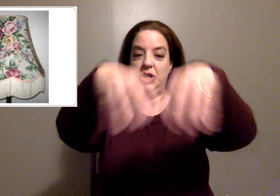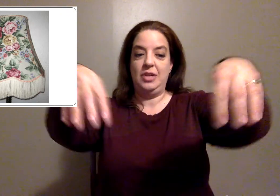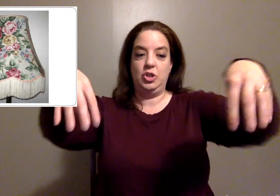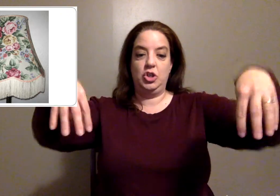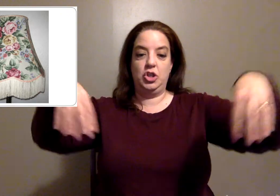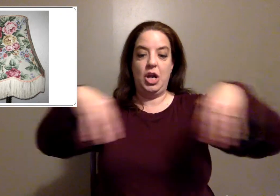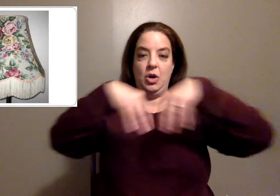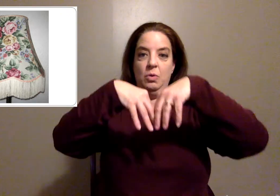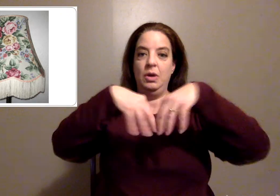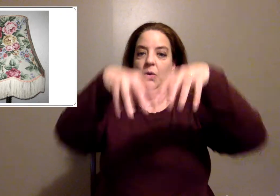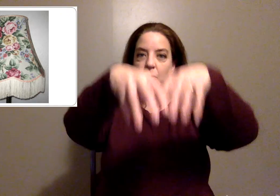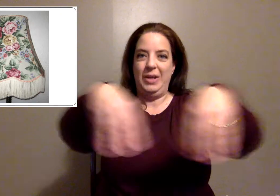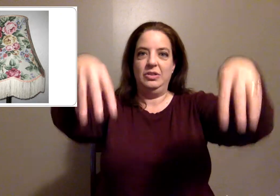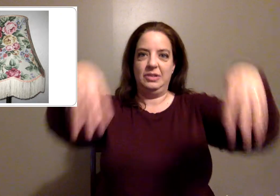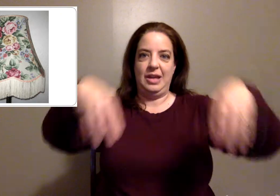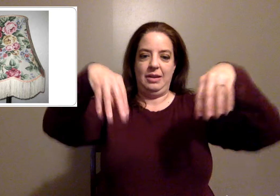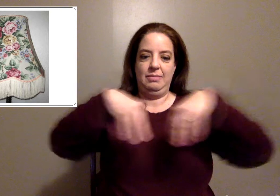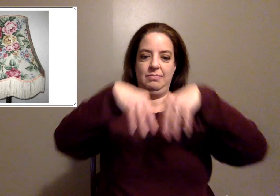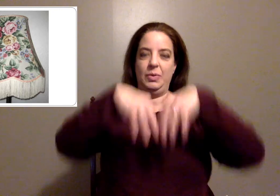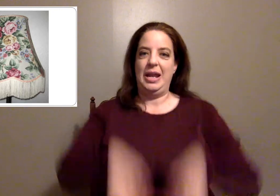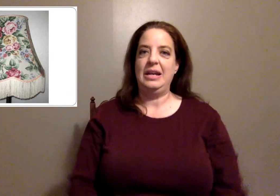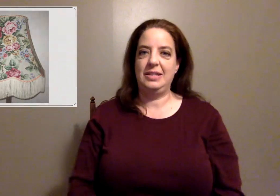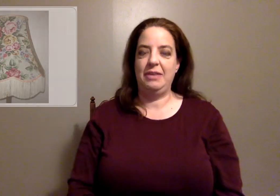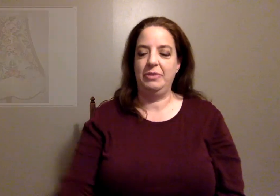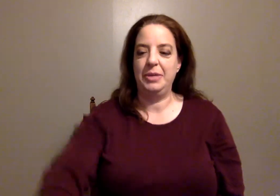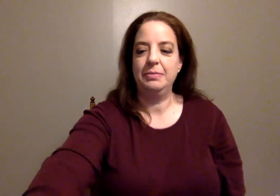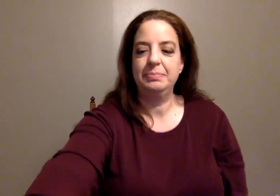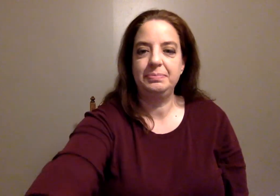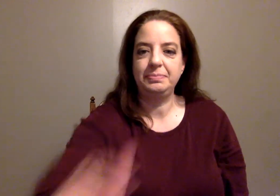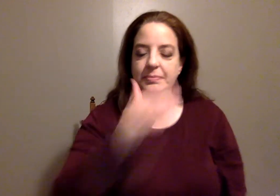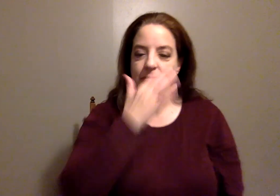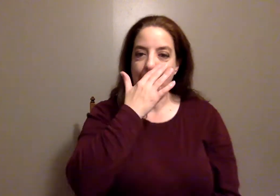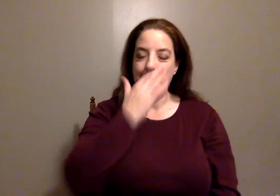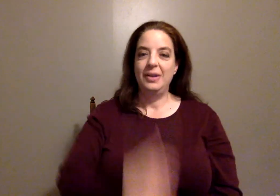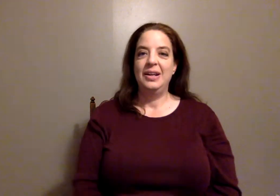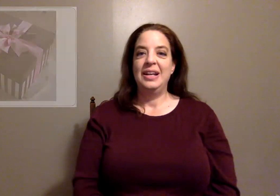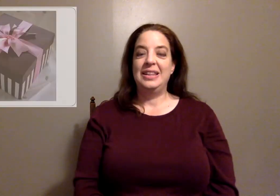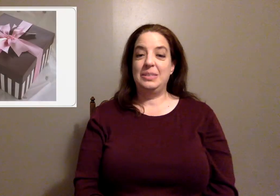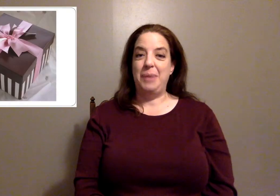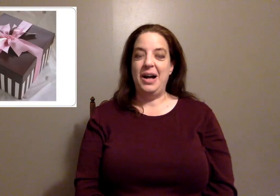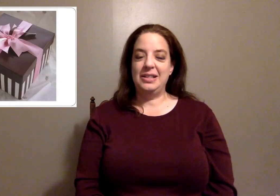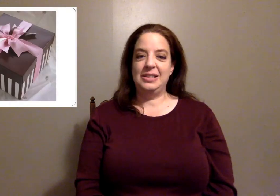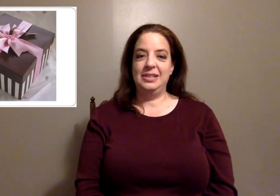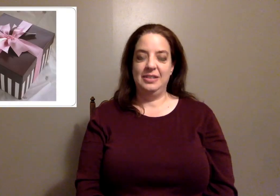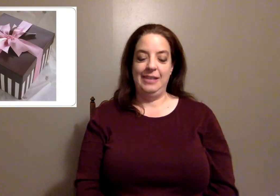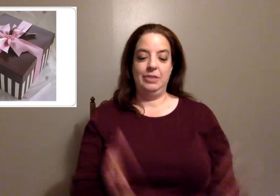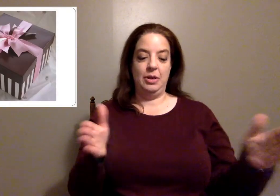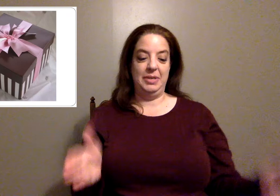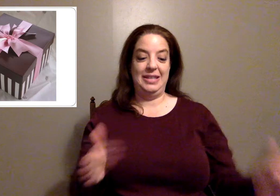just show what it looks like, the way it hangs down from there. This box, right? So I'm going to set up